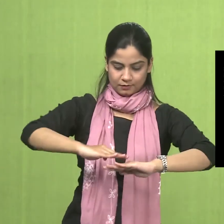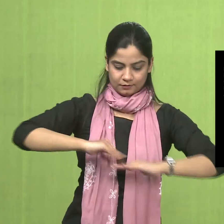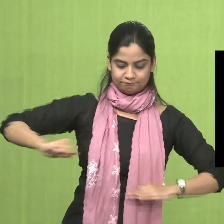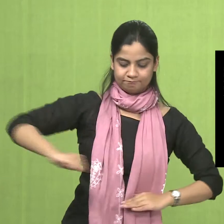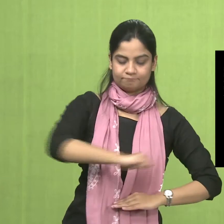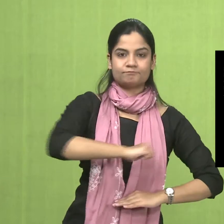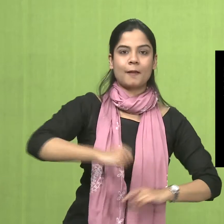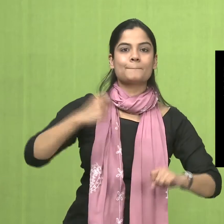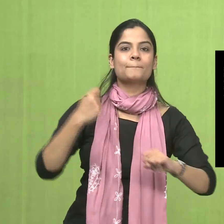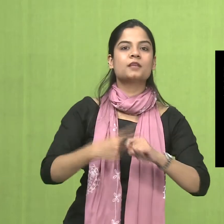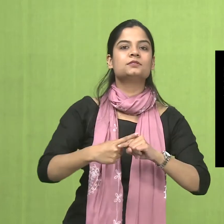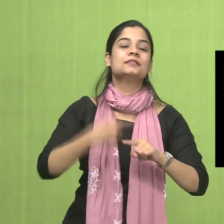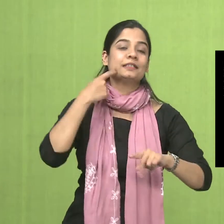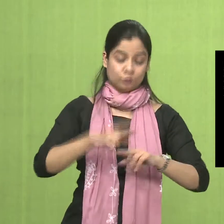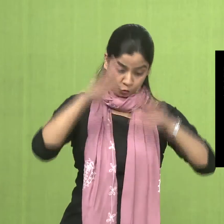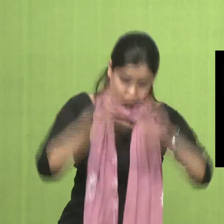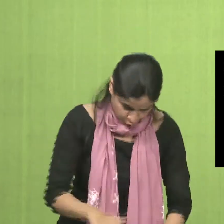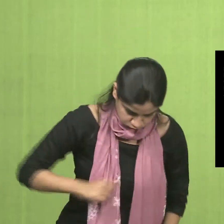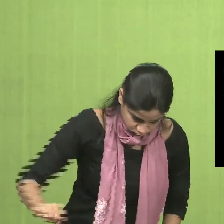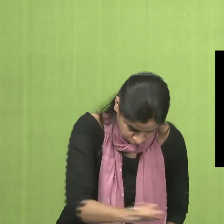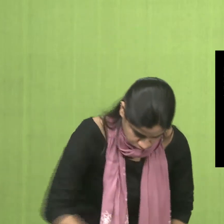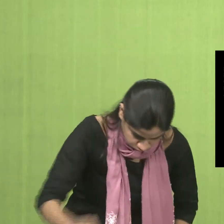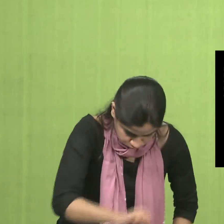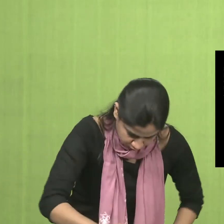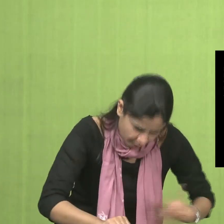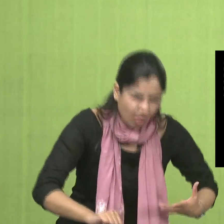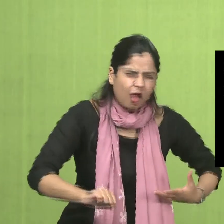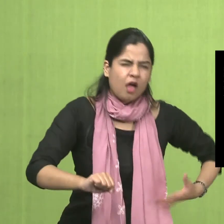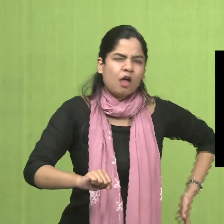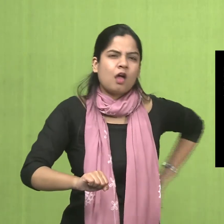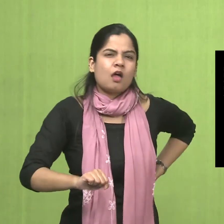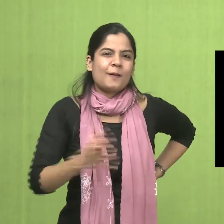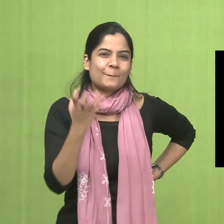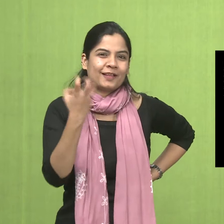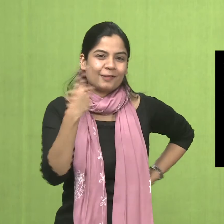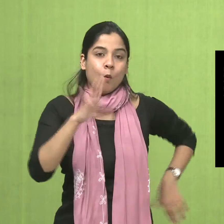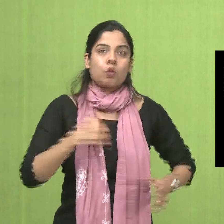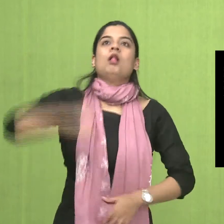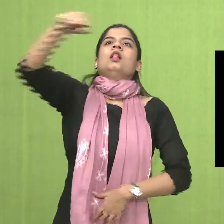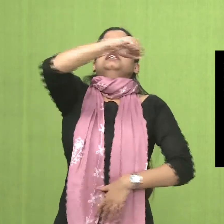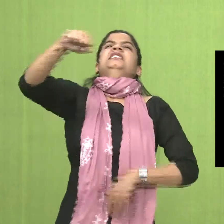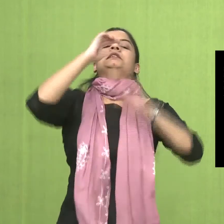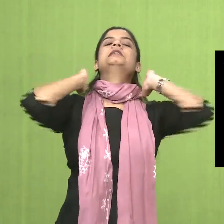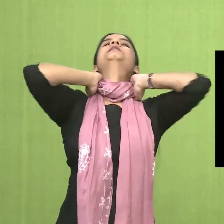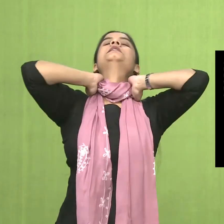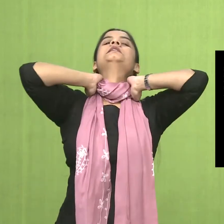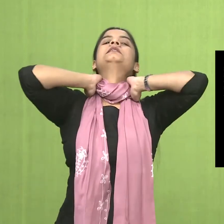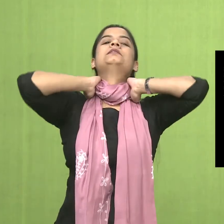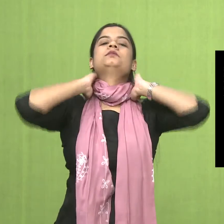level should be followed. If you're ironing the clothes at a lower level, you will get back pains or you will get tired, you will get neck pain,